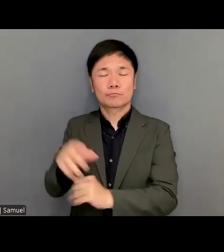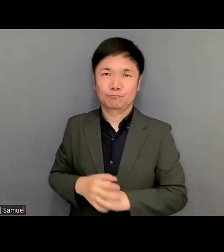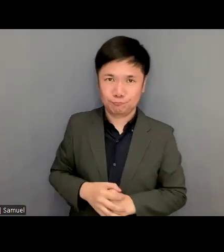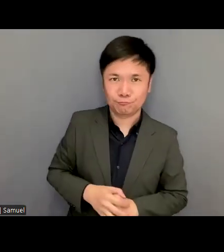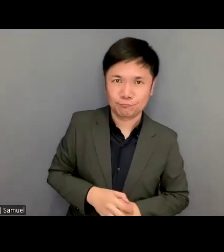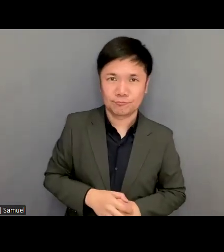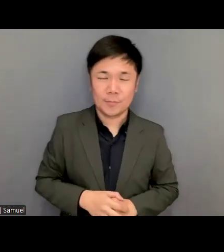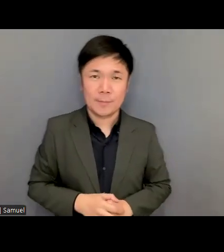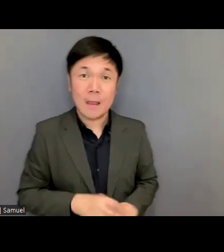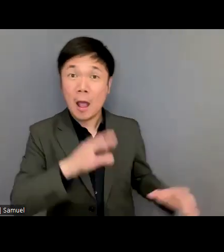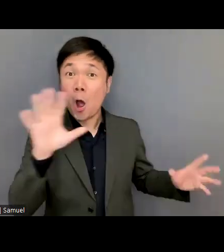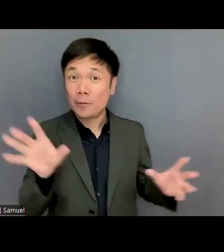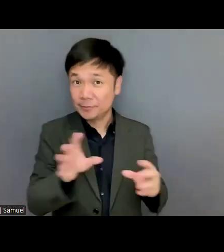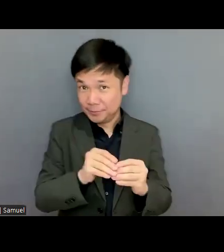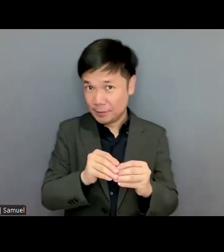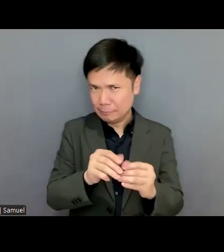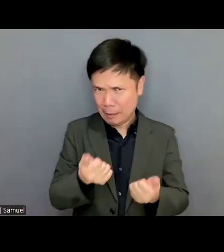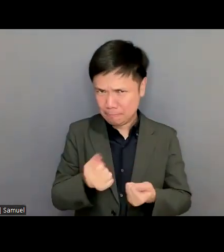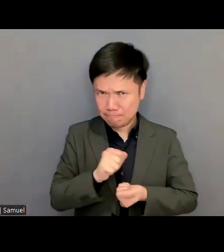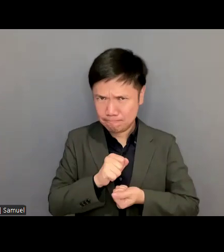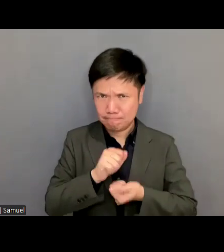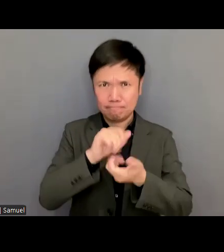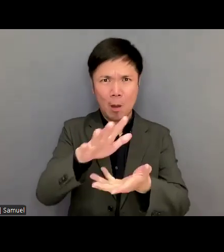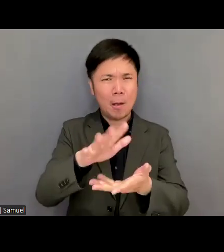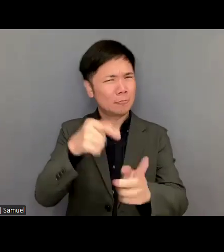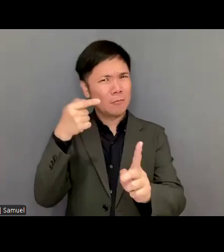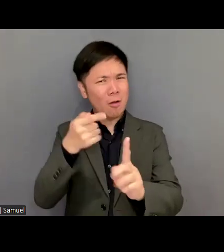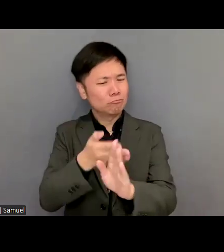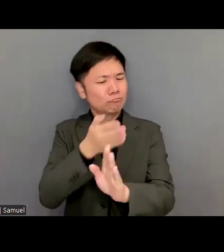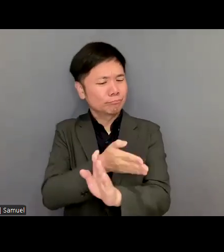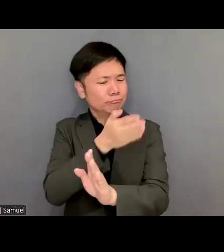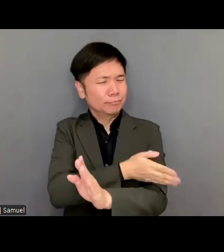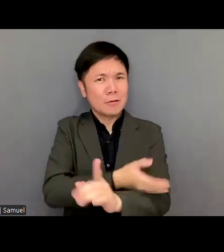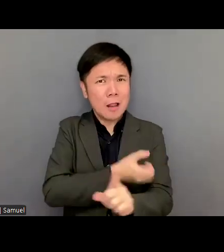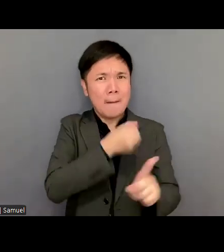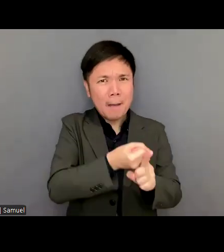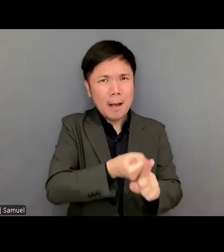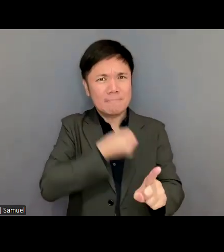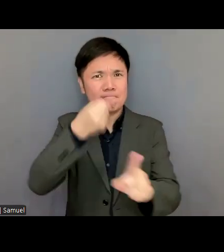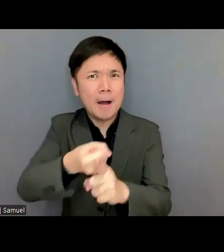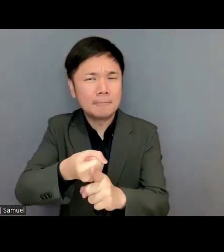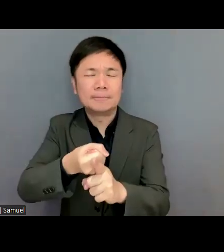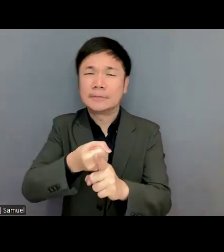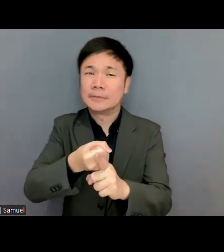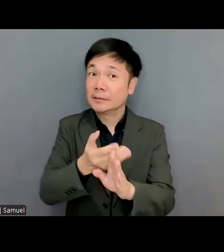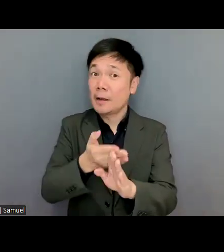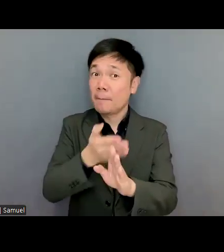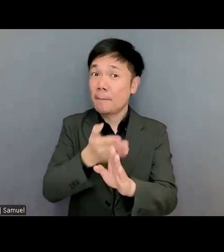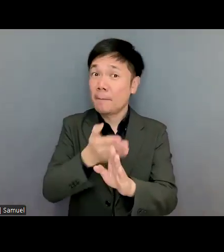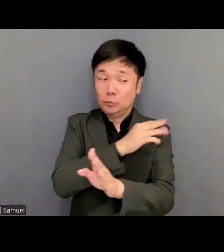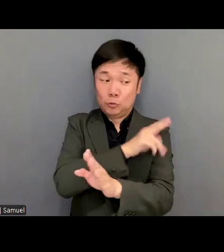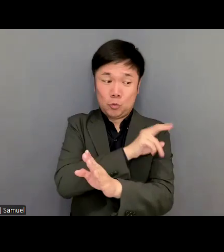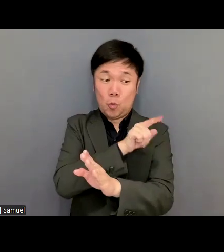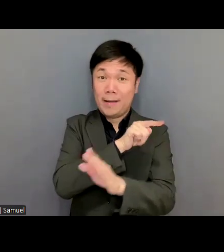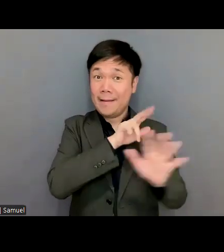do this by amplifying the impact that the events in 2018 and